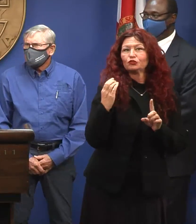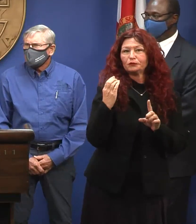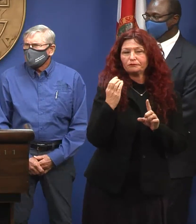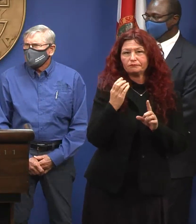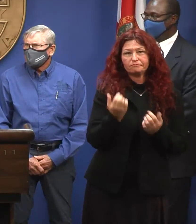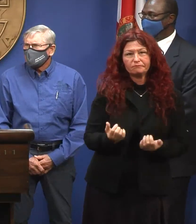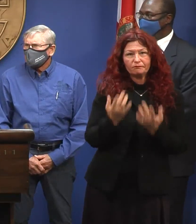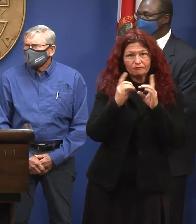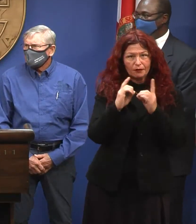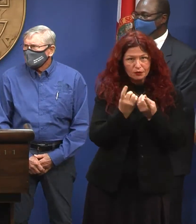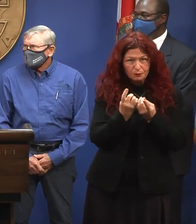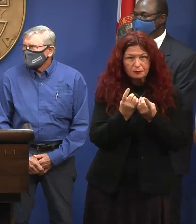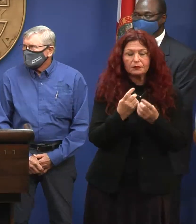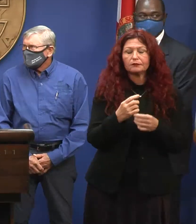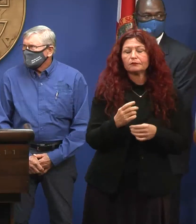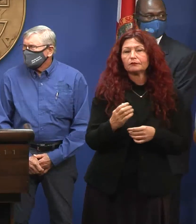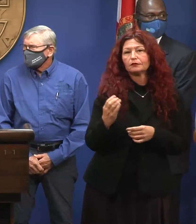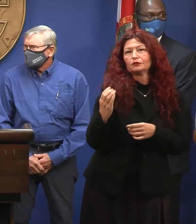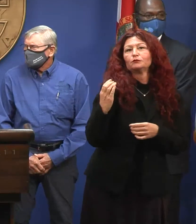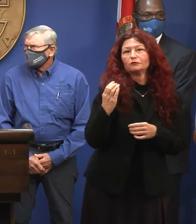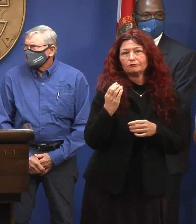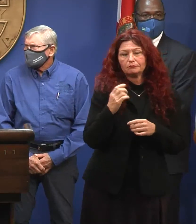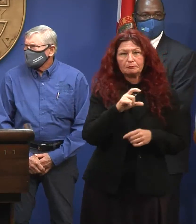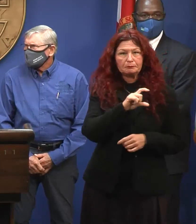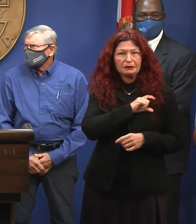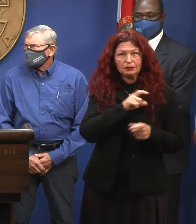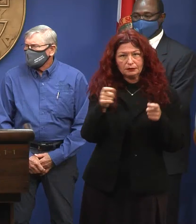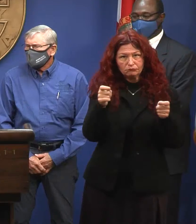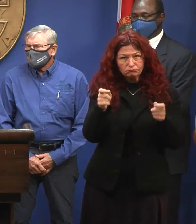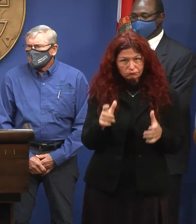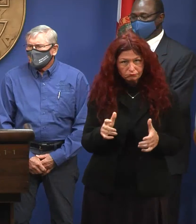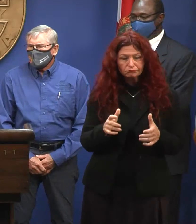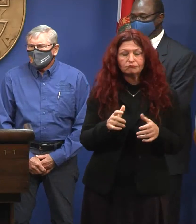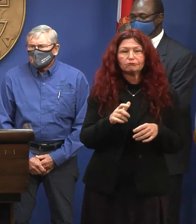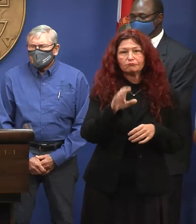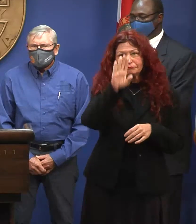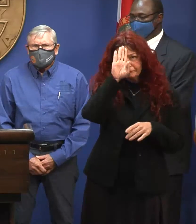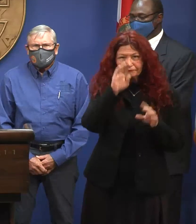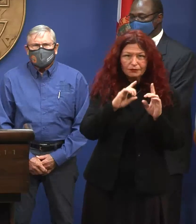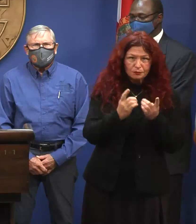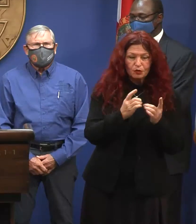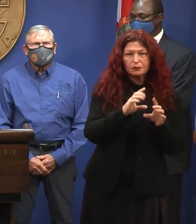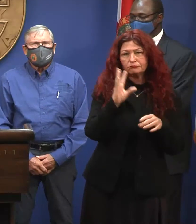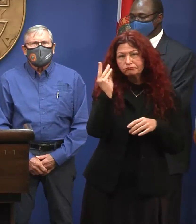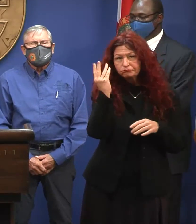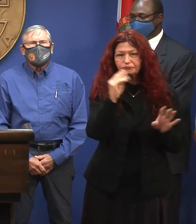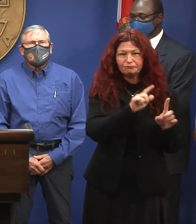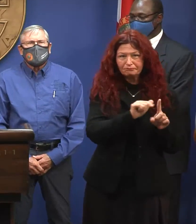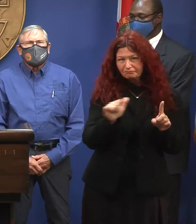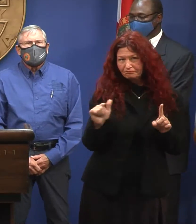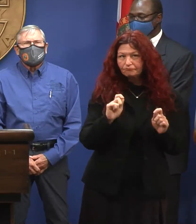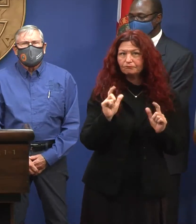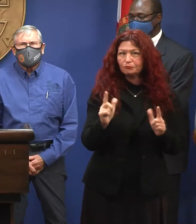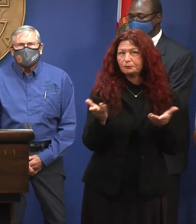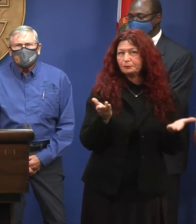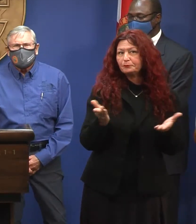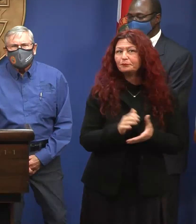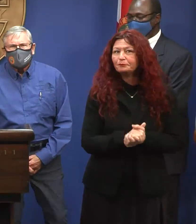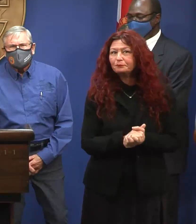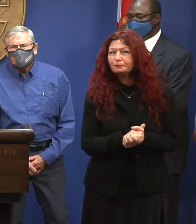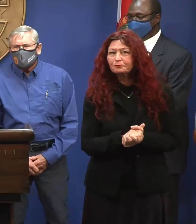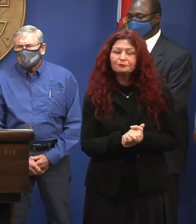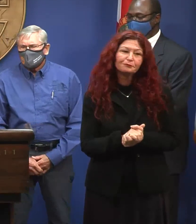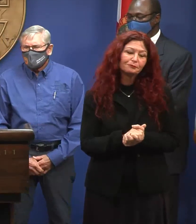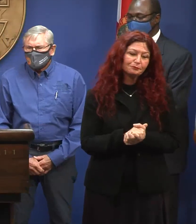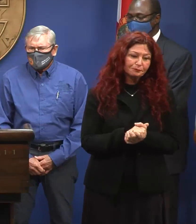Morales, and of course our Police Director and Fire Director as well. So,